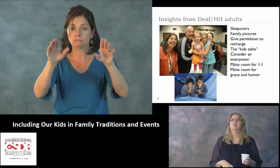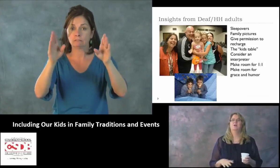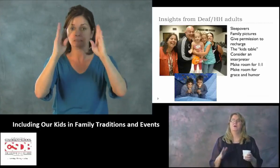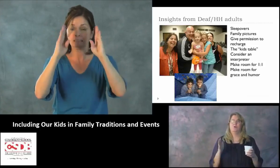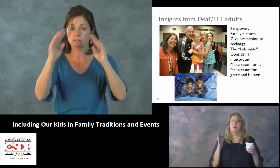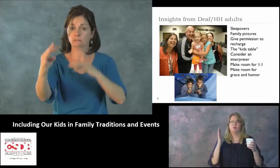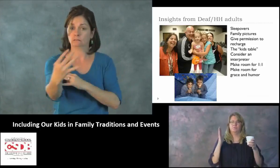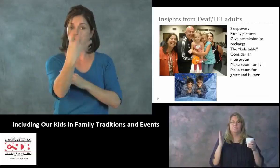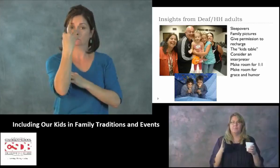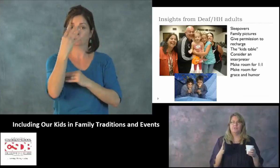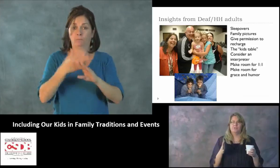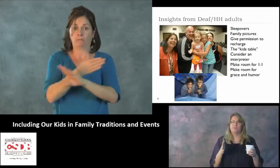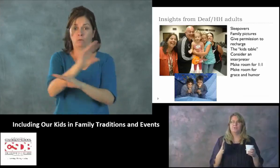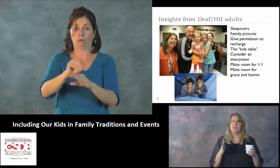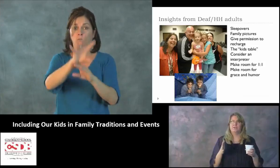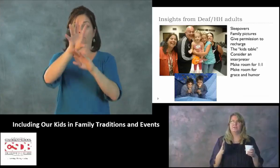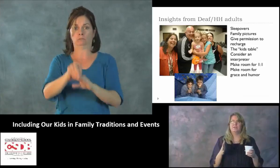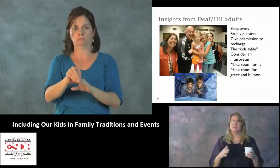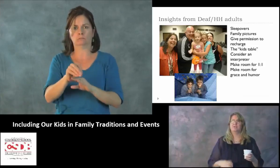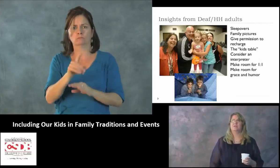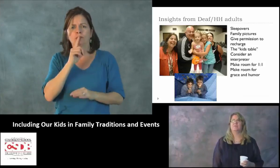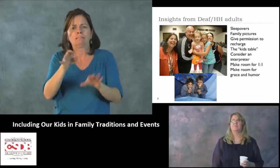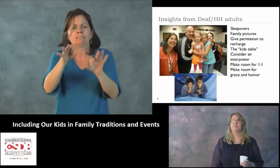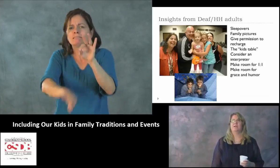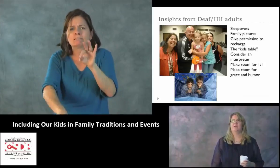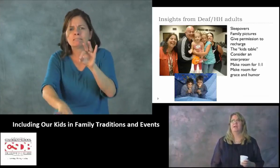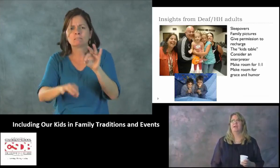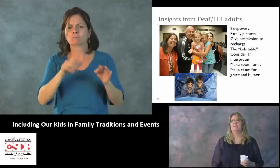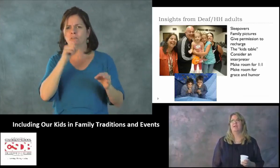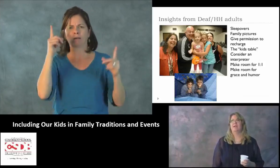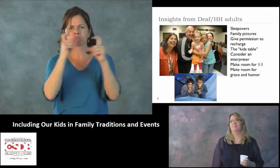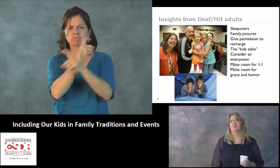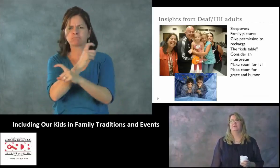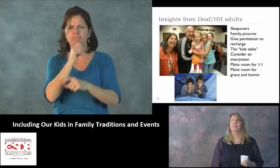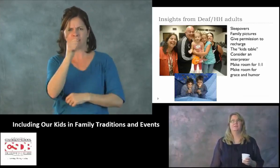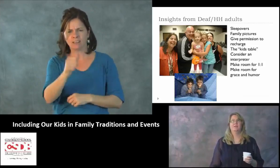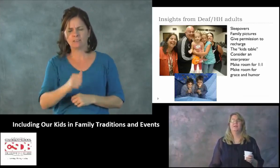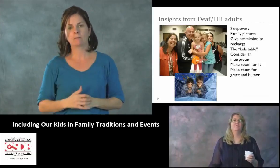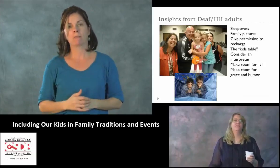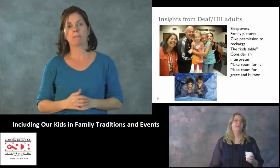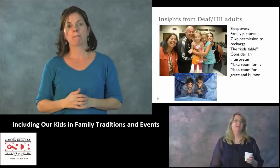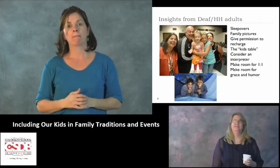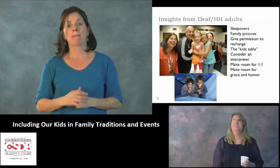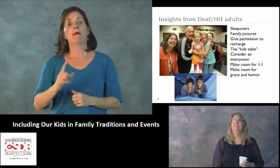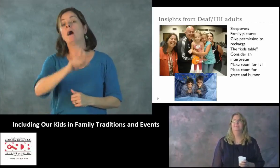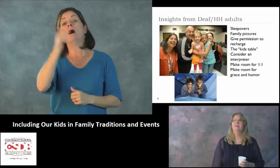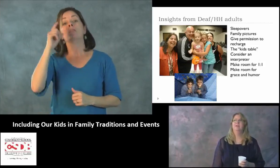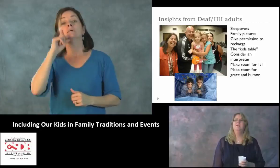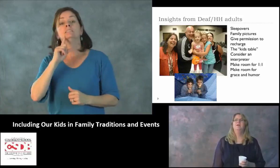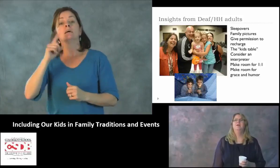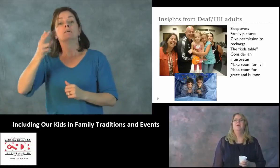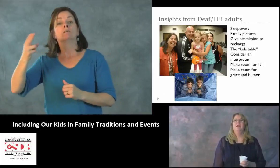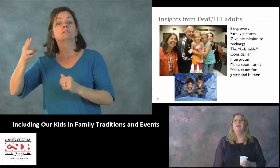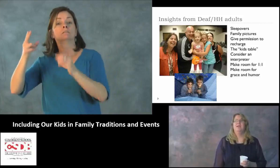picture, or make sure you get the attention of everybody at the camera. Just a little thing.